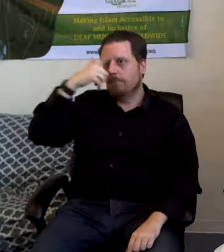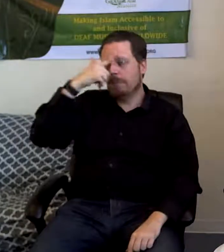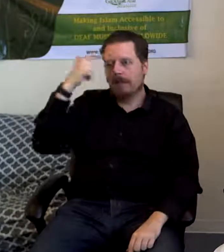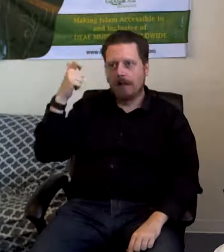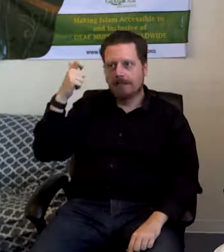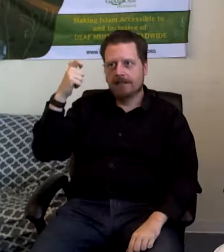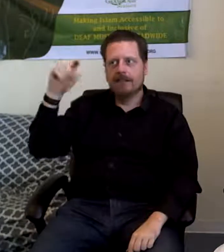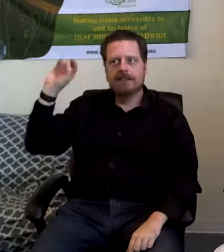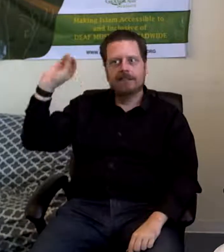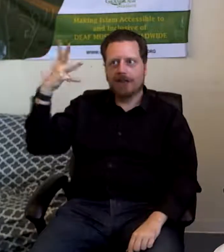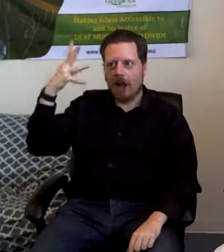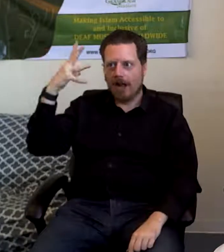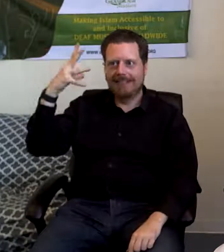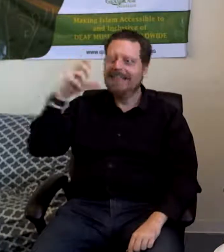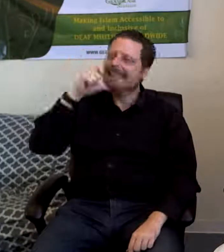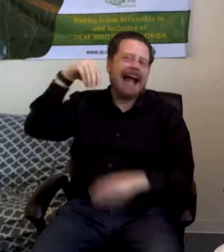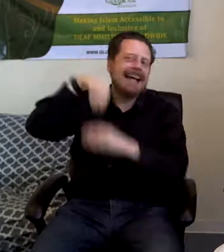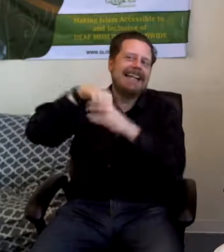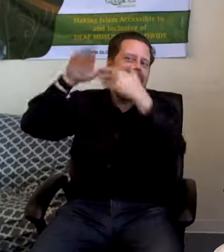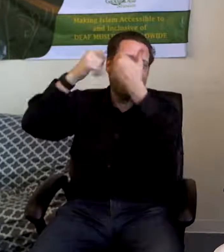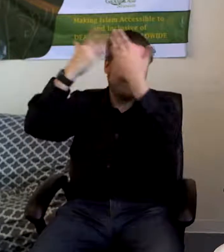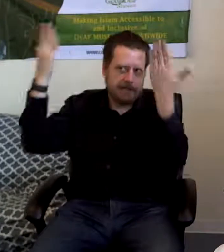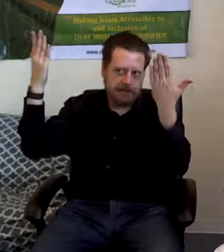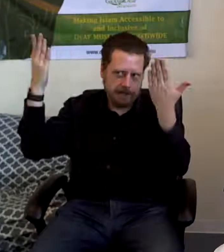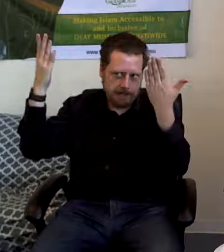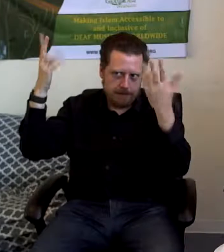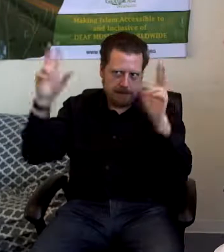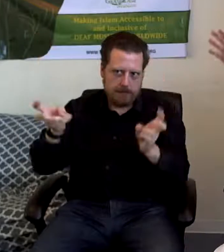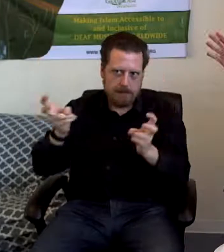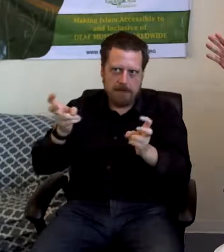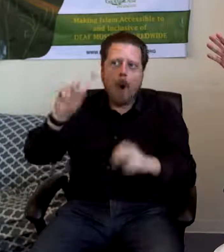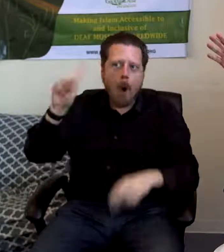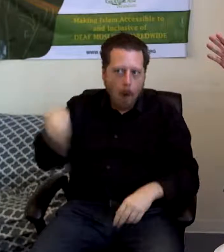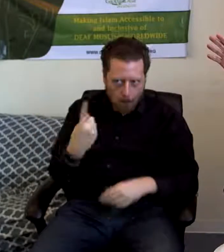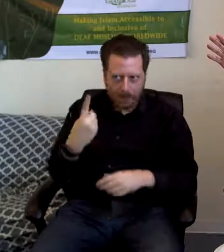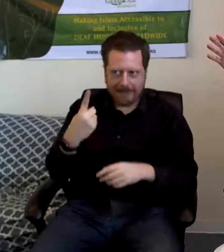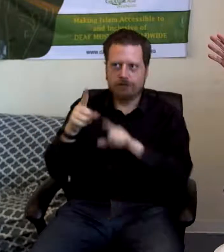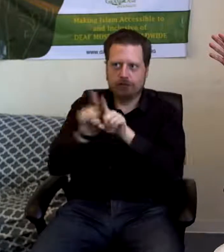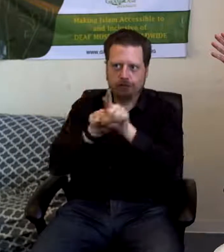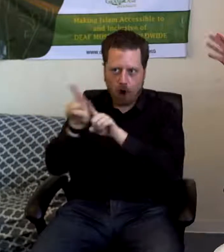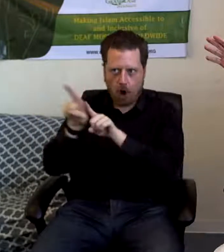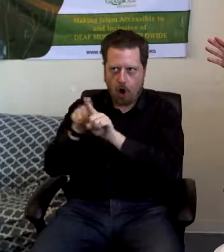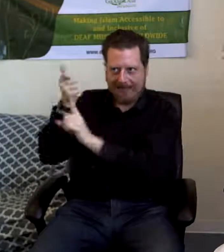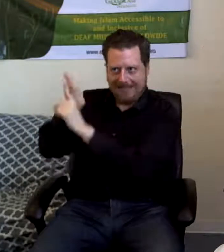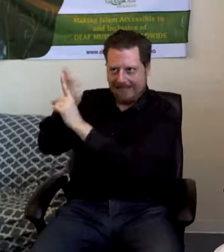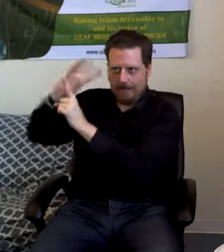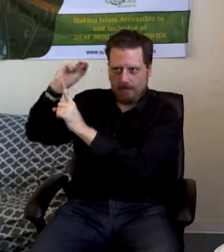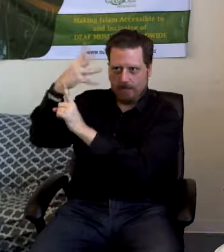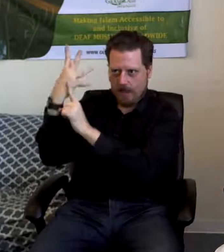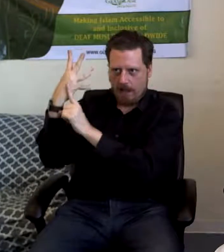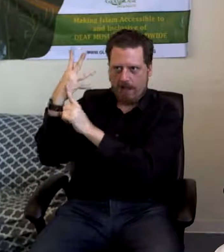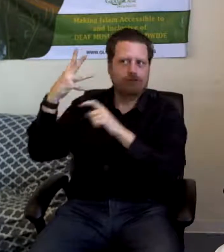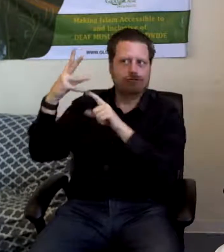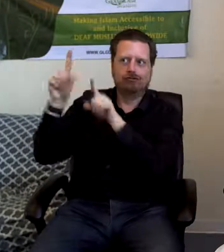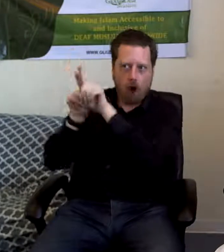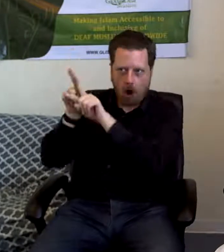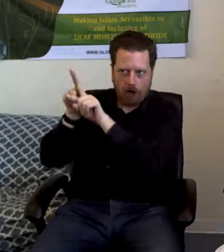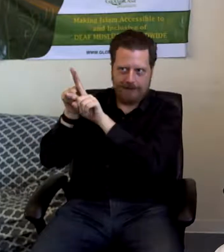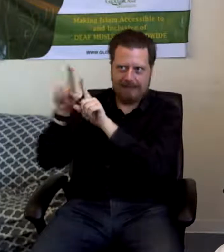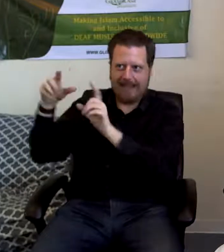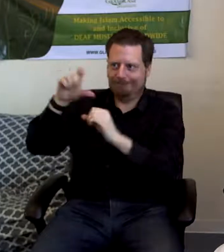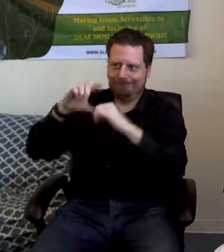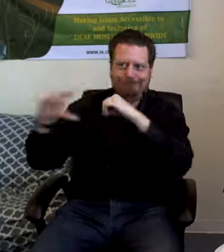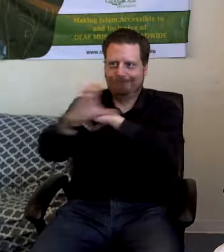Because the sun is not in the heaven altogether. The sun is only a star that is running close by here,